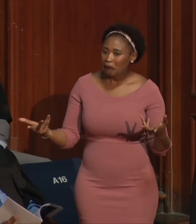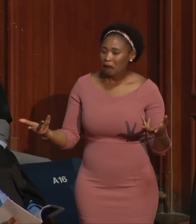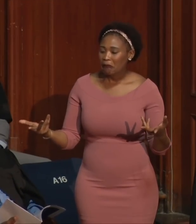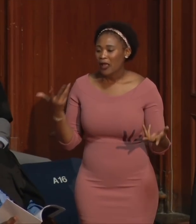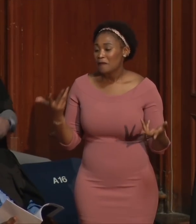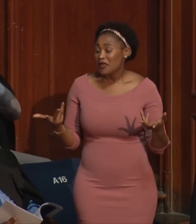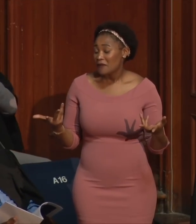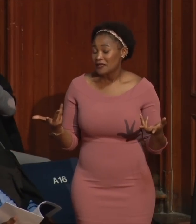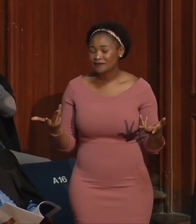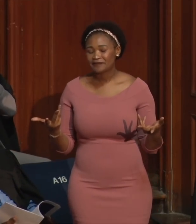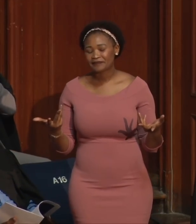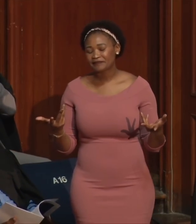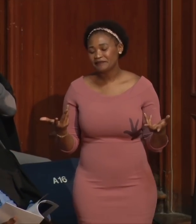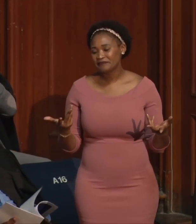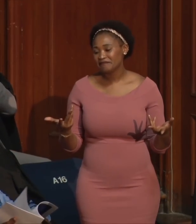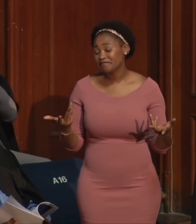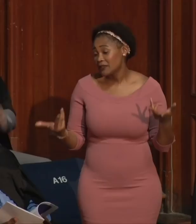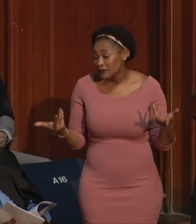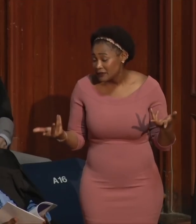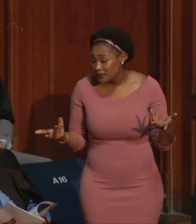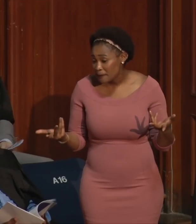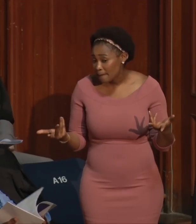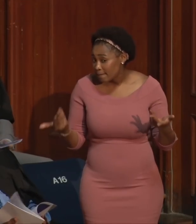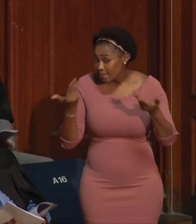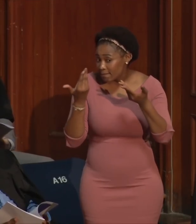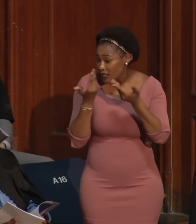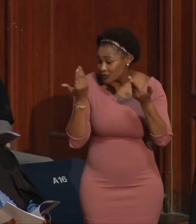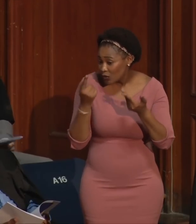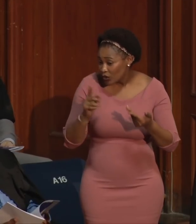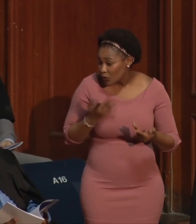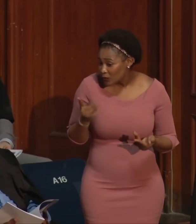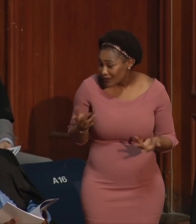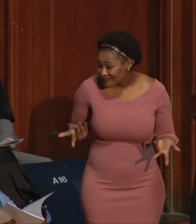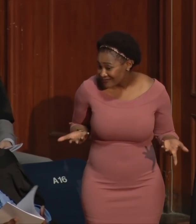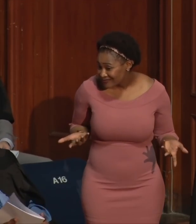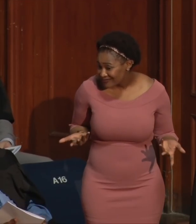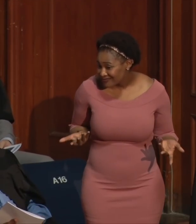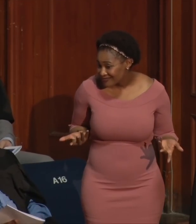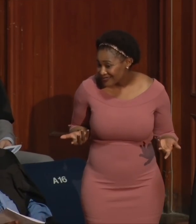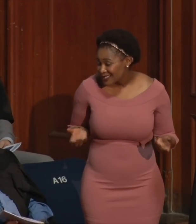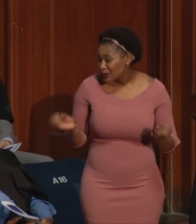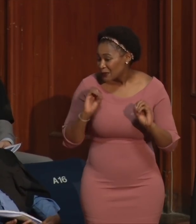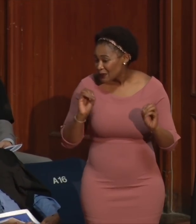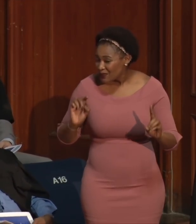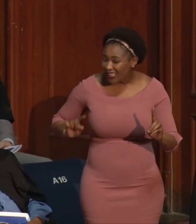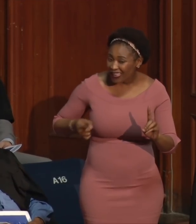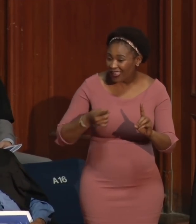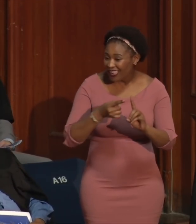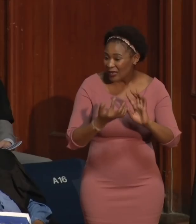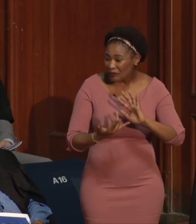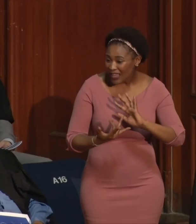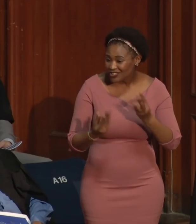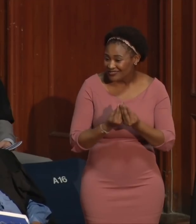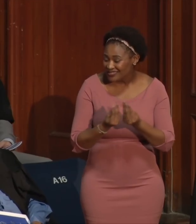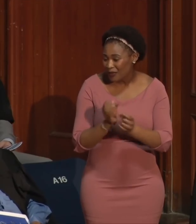either one of the sides. Either you don't know what you want, you don't have a conviction in something